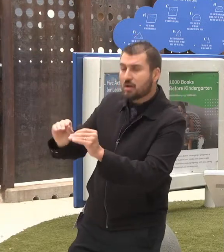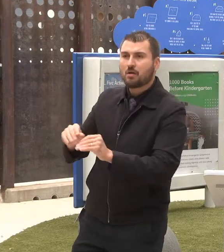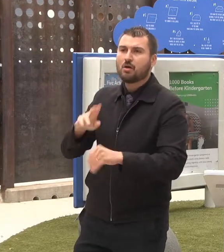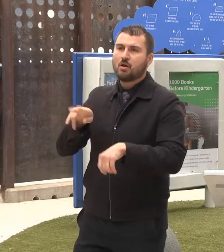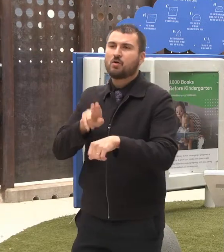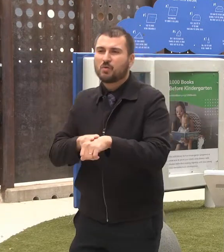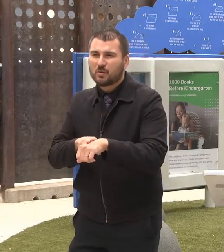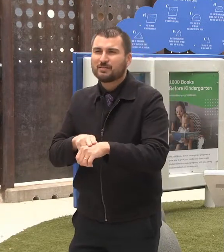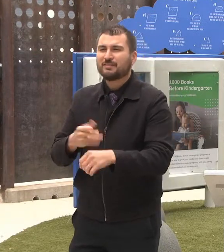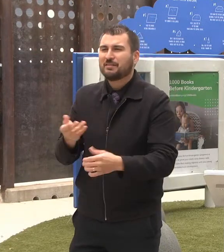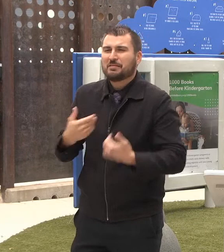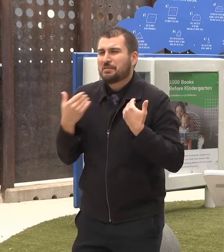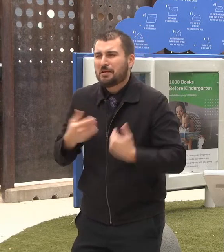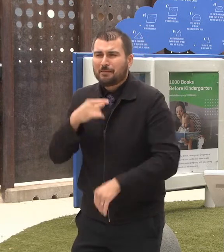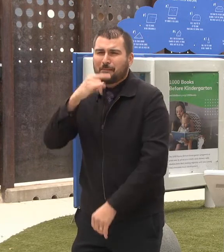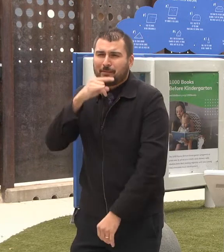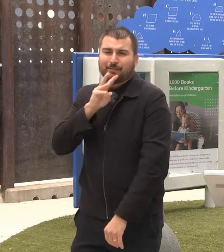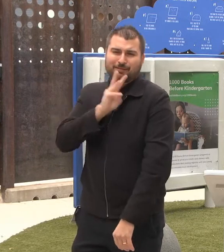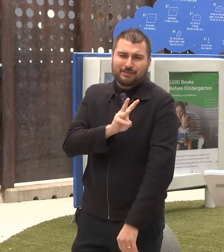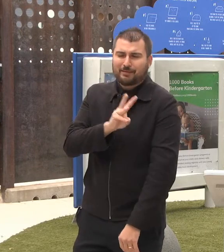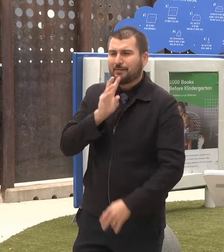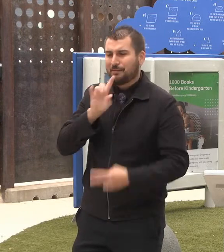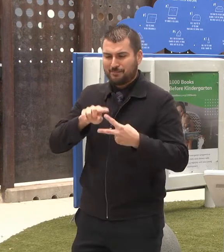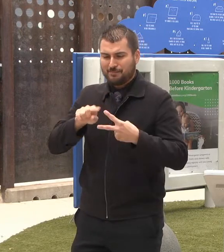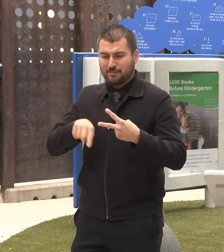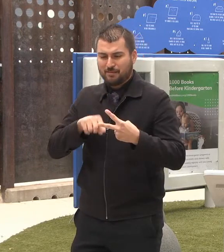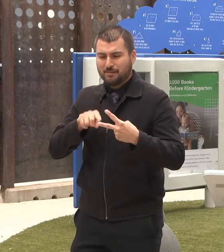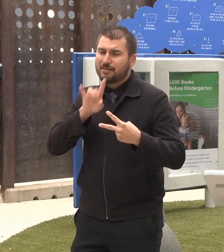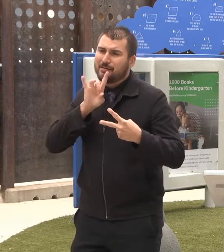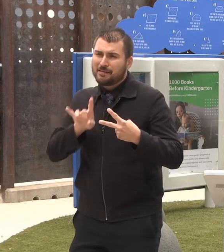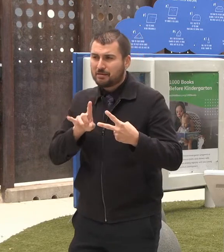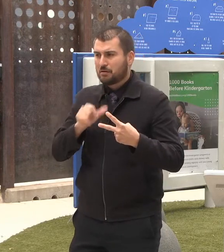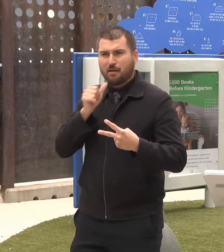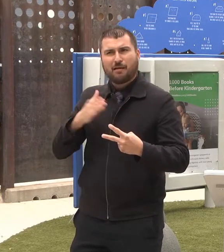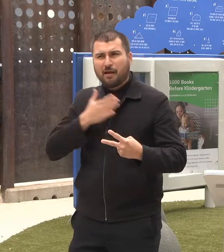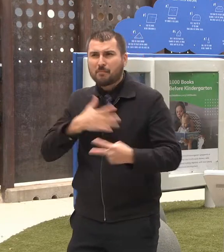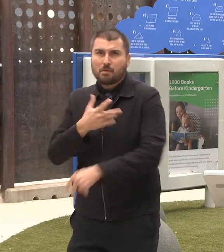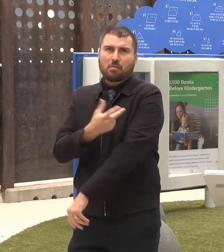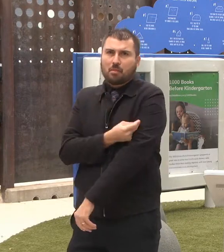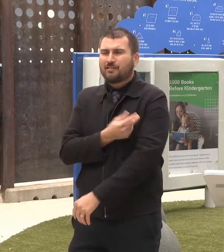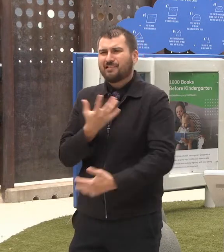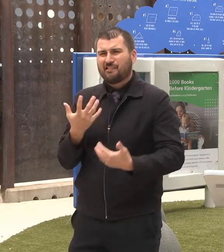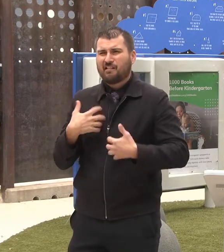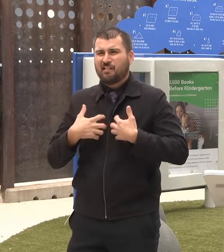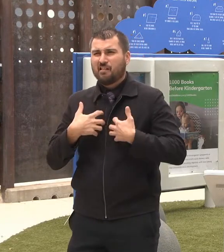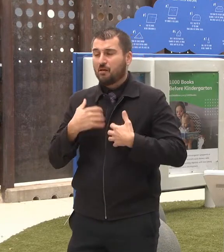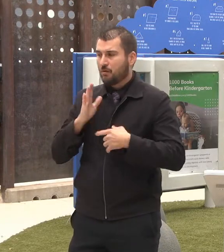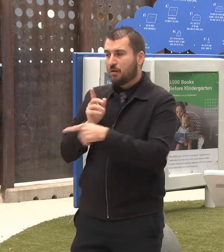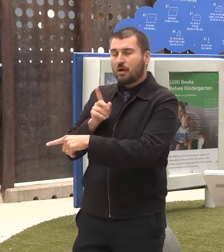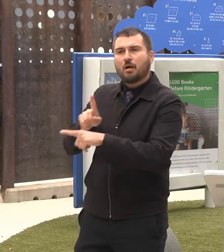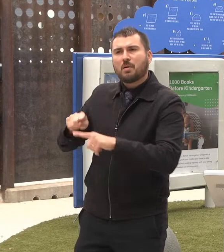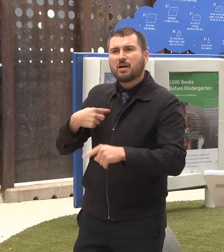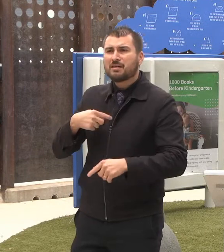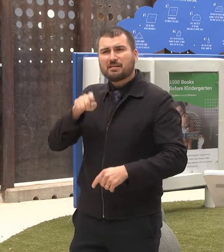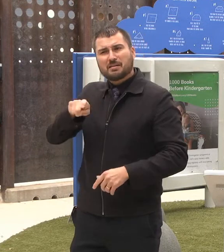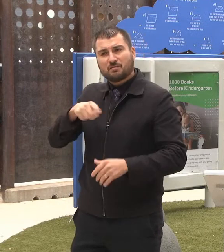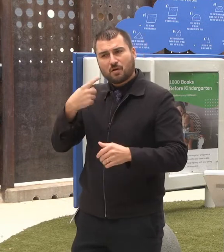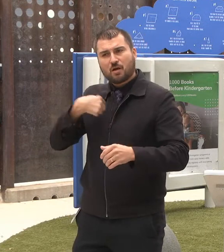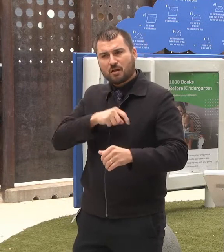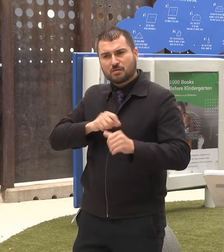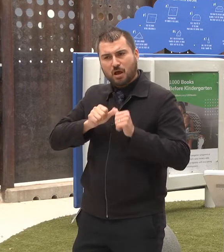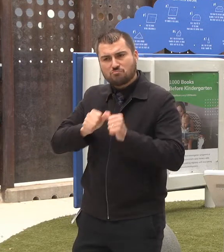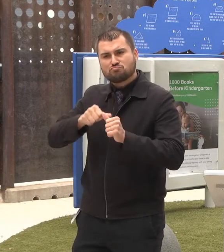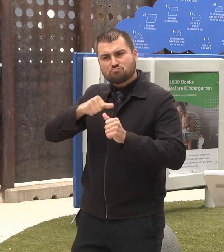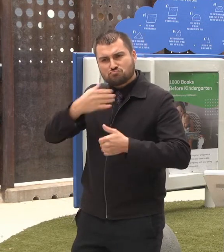are not going to be happy getting a shot. But in the end, it's necessary for us to keep moving ahead beyond this